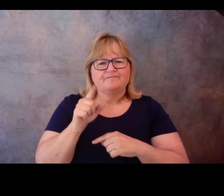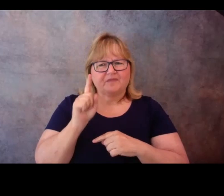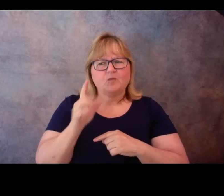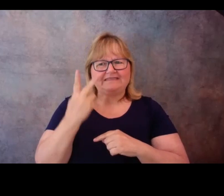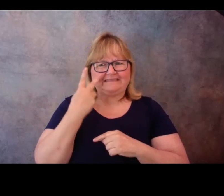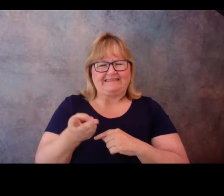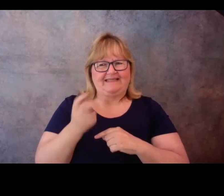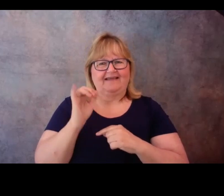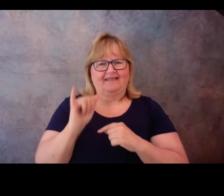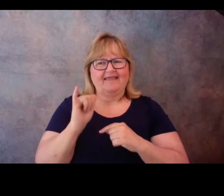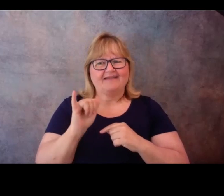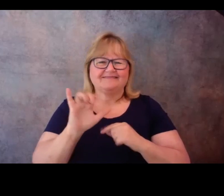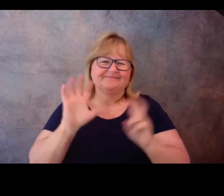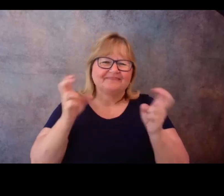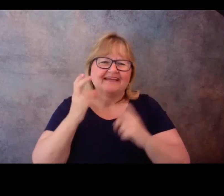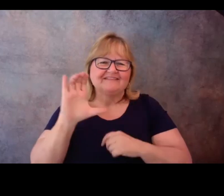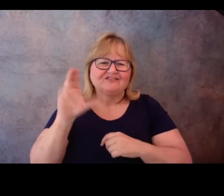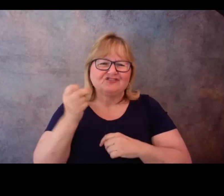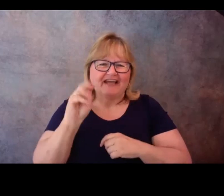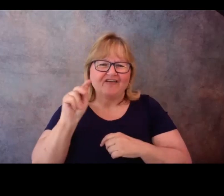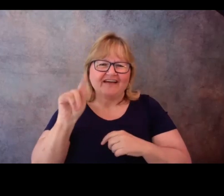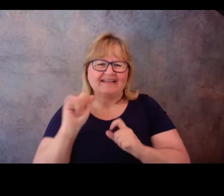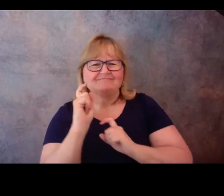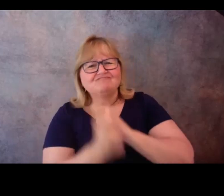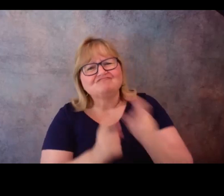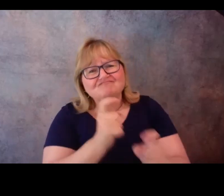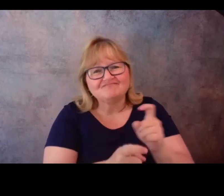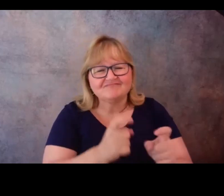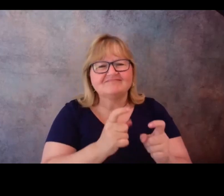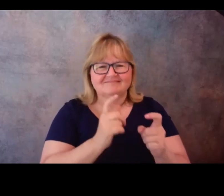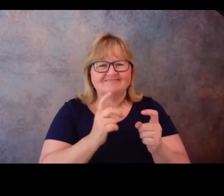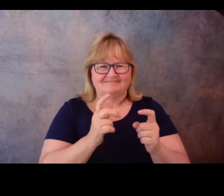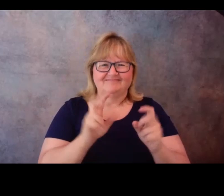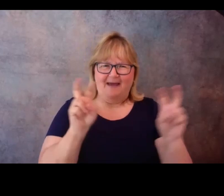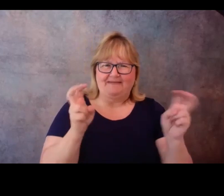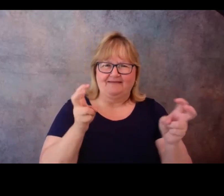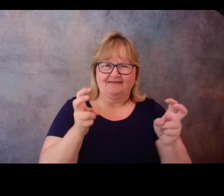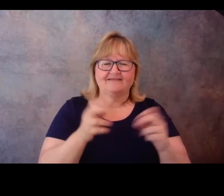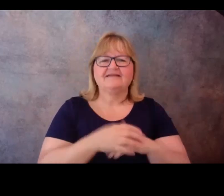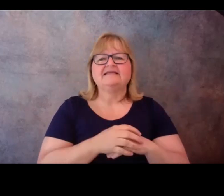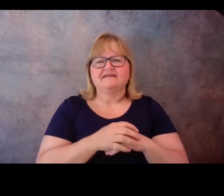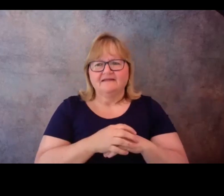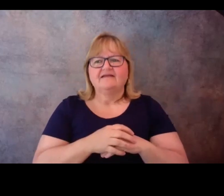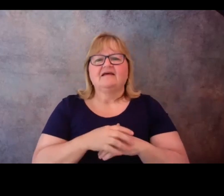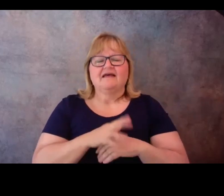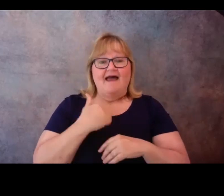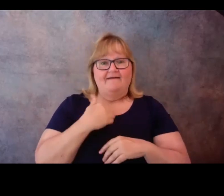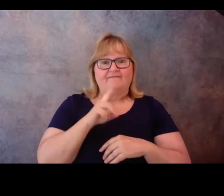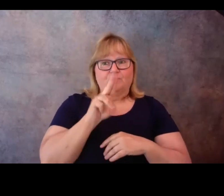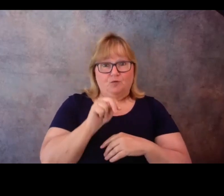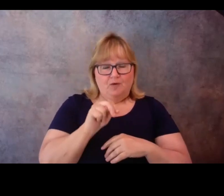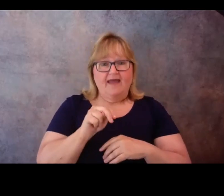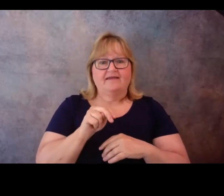system. There was a UN Human Rights Commission, which subsequently became a UN Human Rights